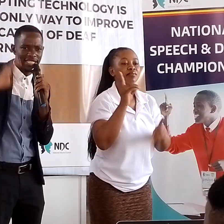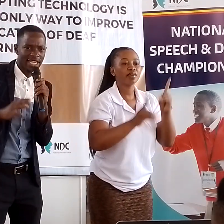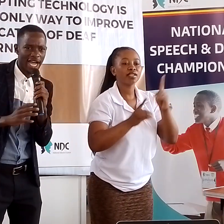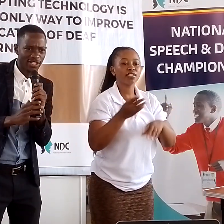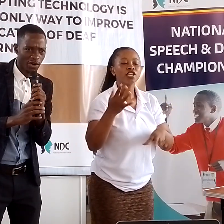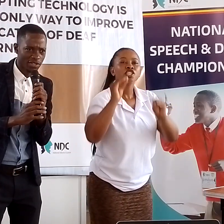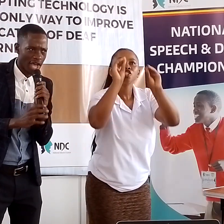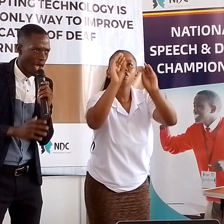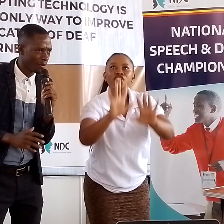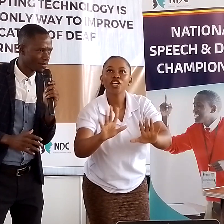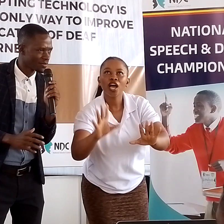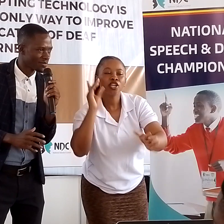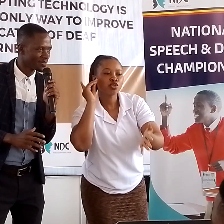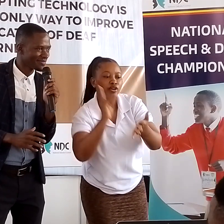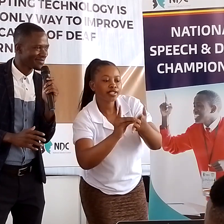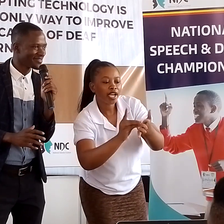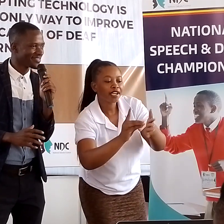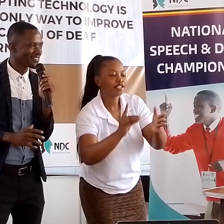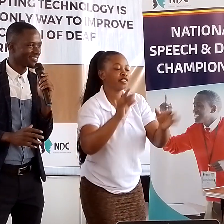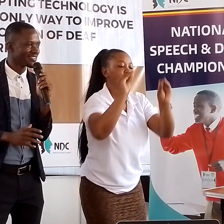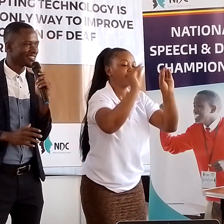And then teacher and doctor.